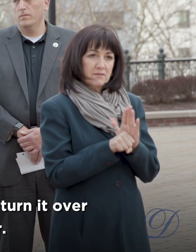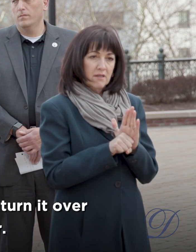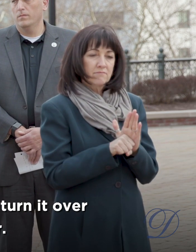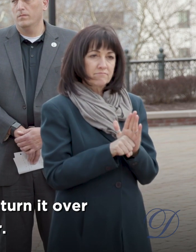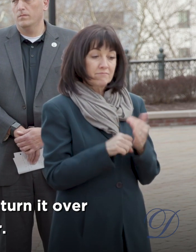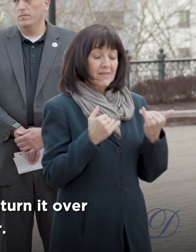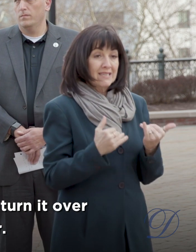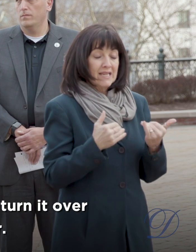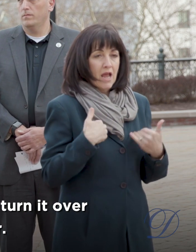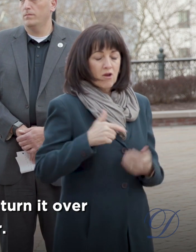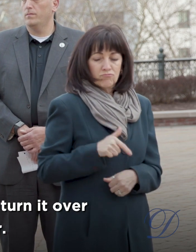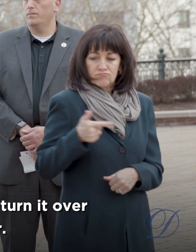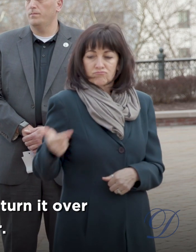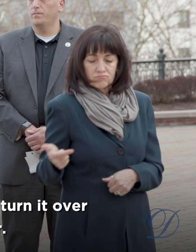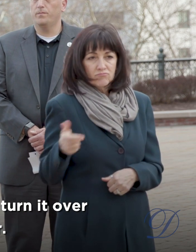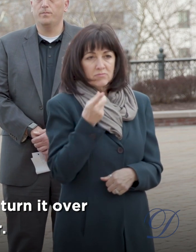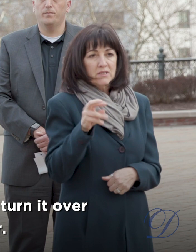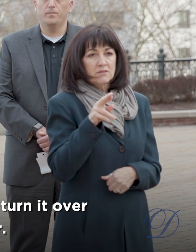Dr. Odom Walker.